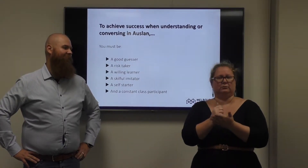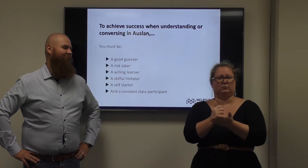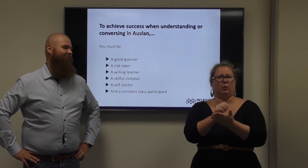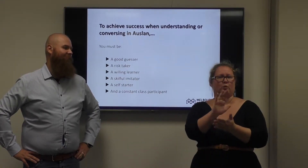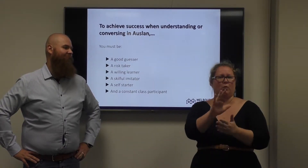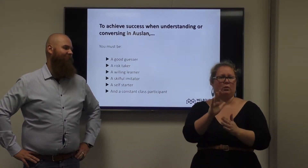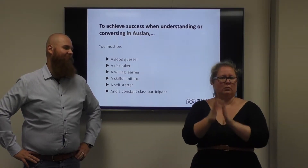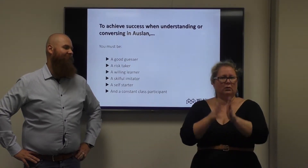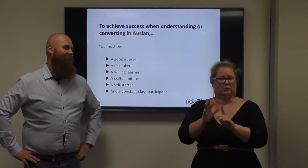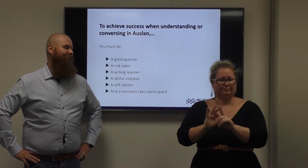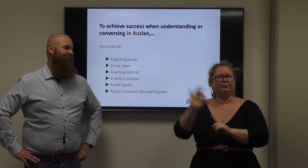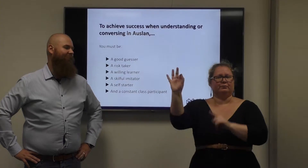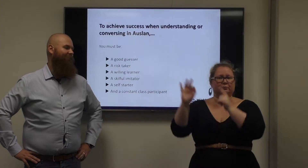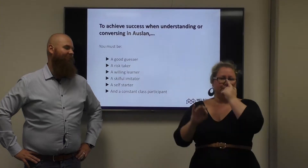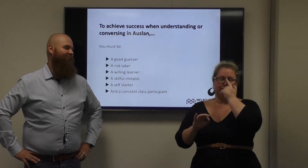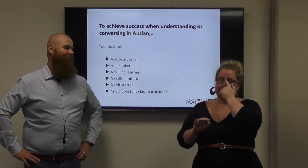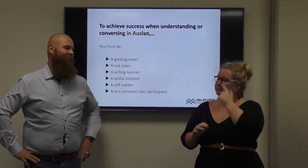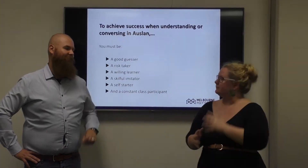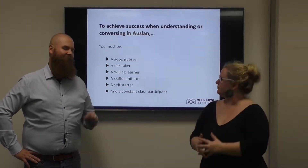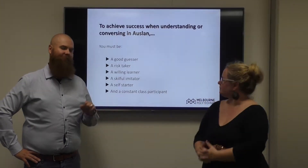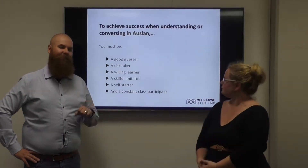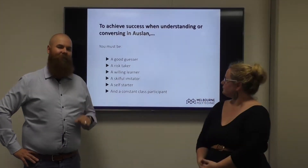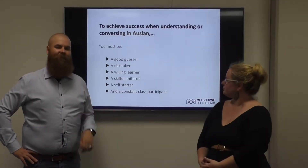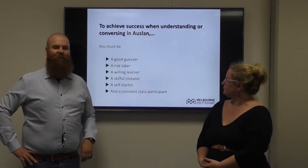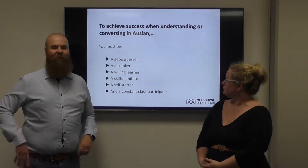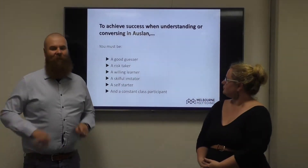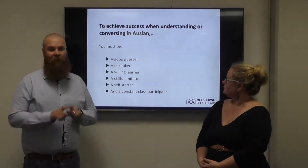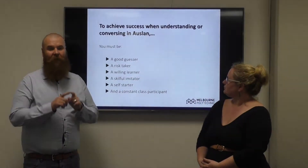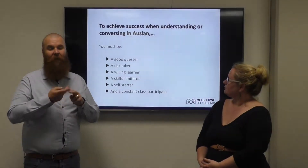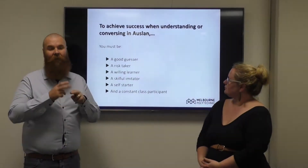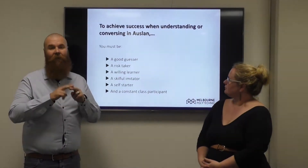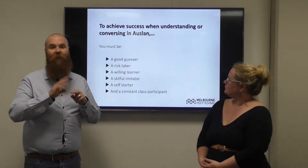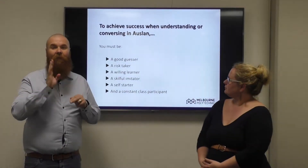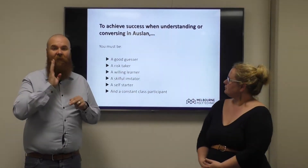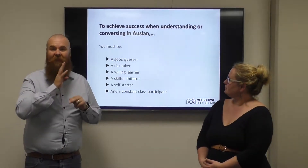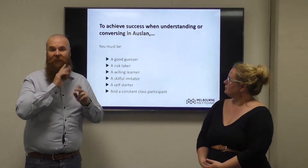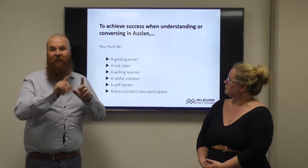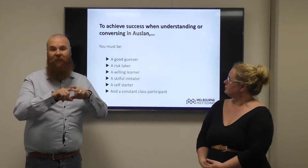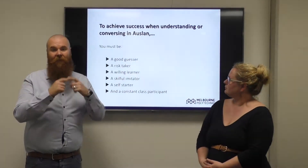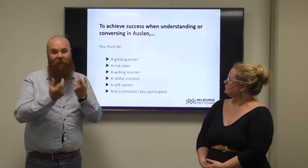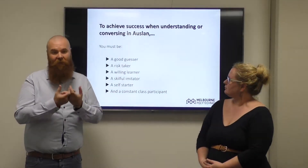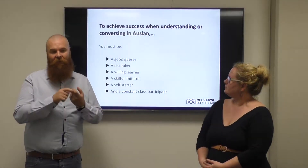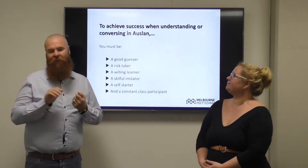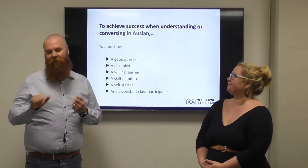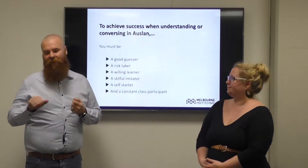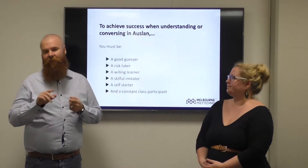come and you'll improve your signing, absolutely. If you miss a